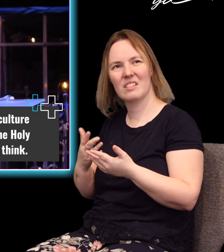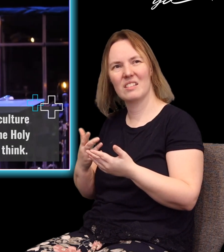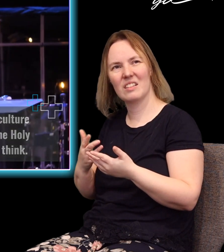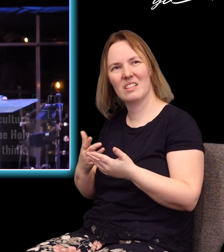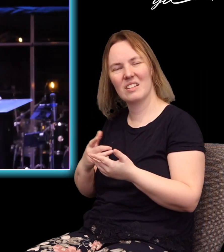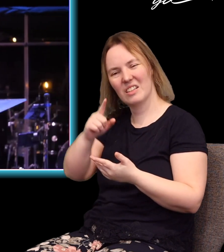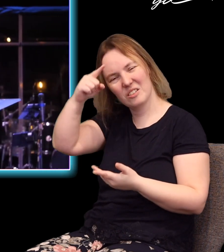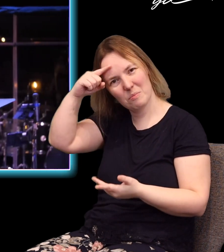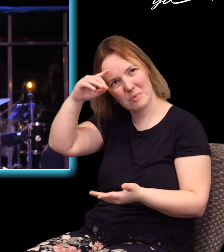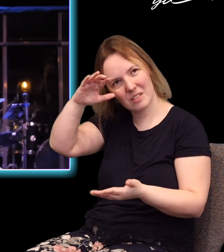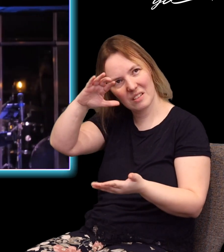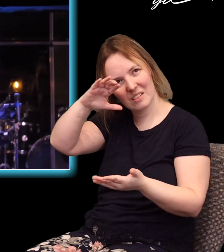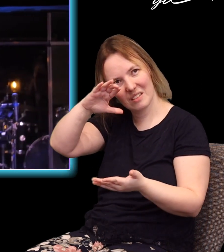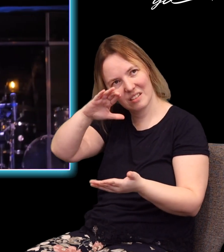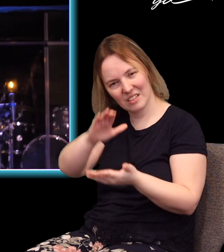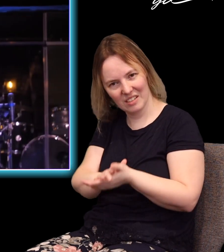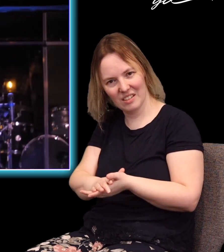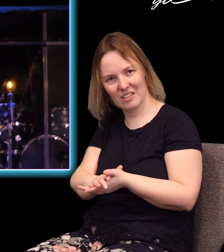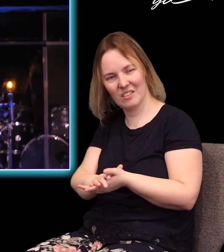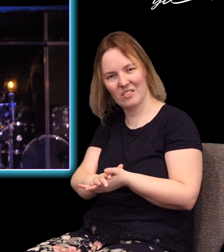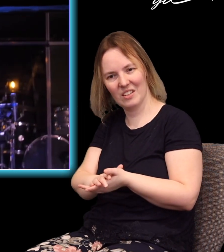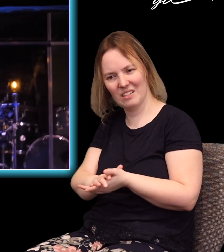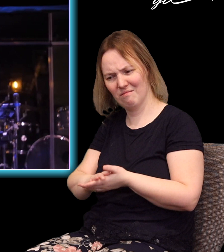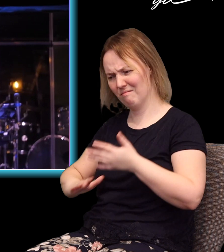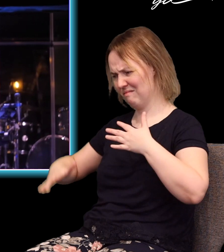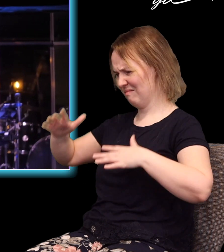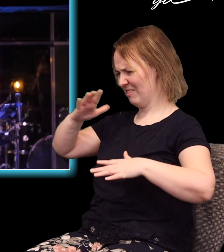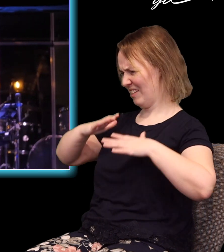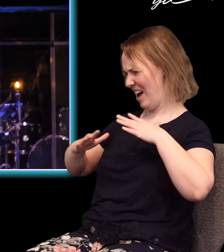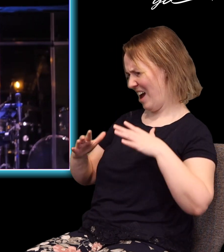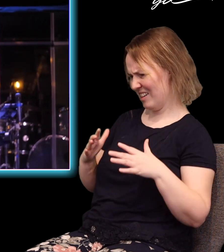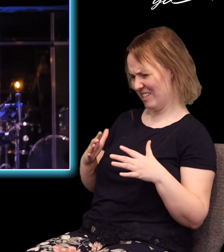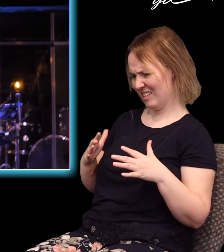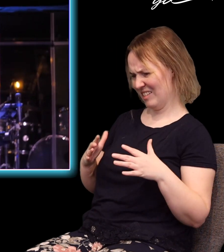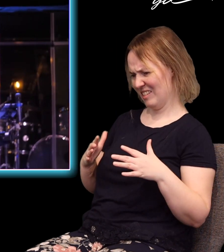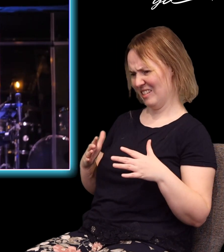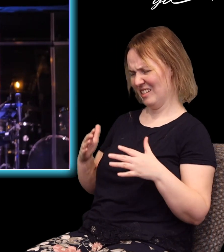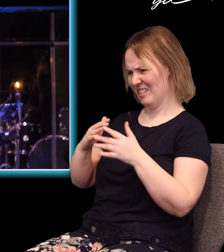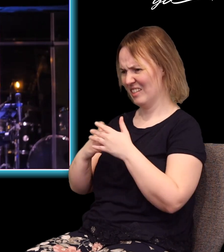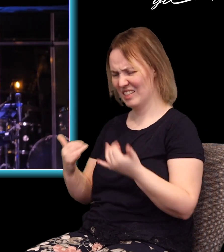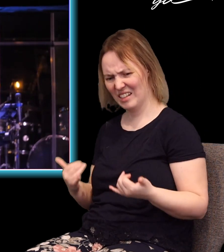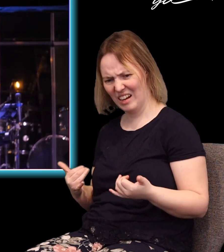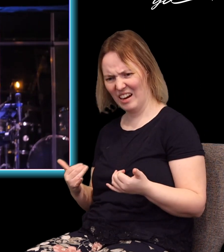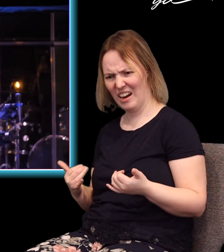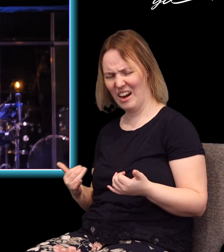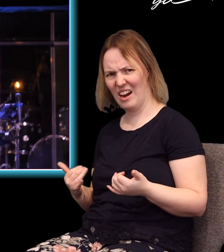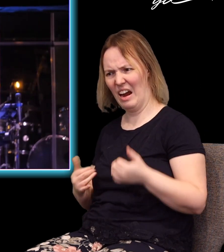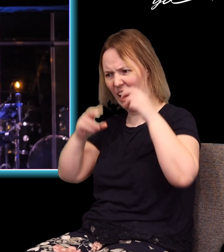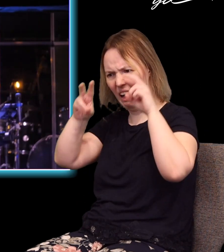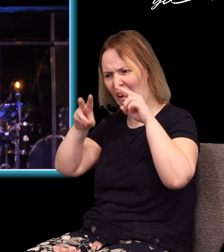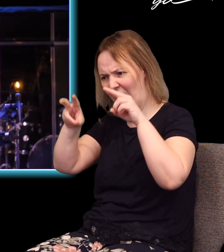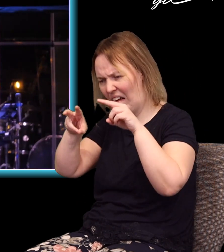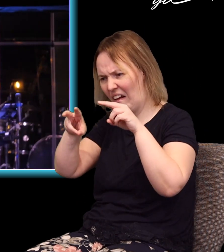unspiritual. But can you believe the styles that are back in today? I was watching a bit of the Super Bowl, and I saw all these commentators